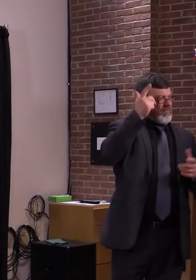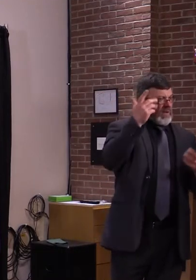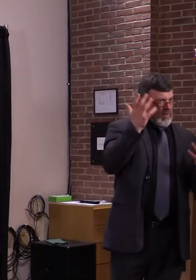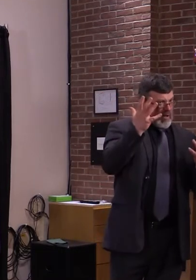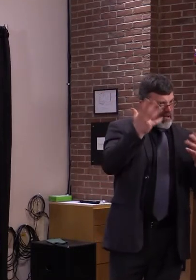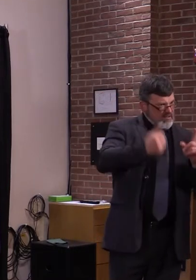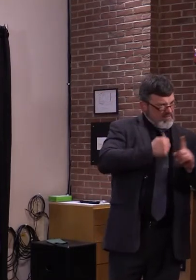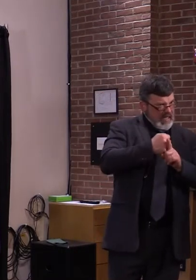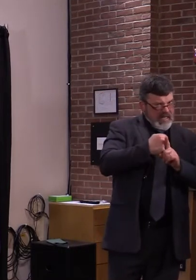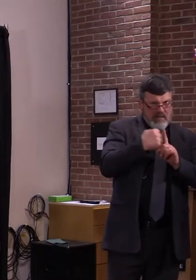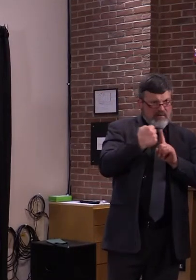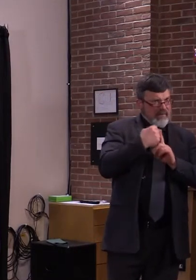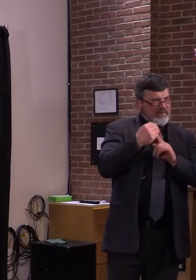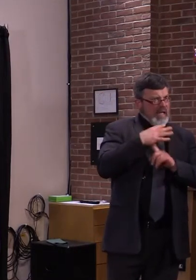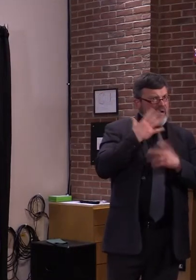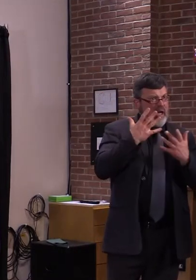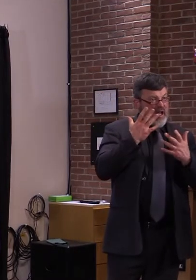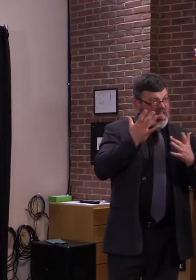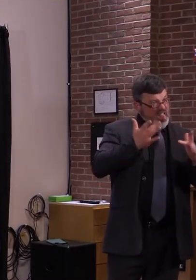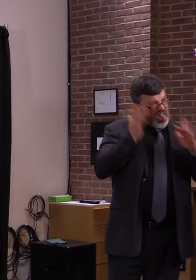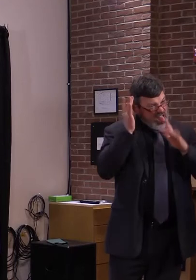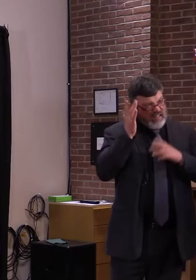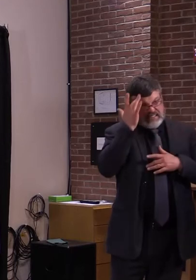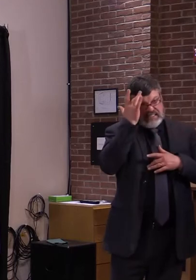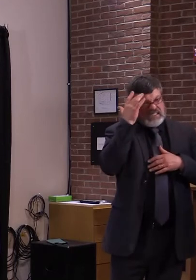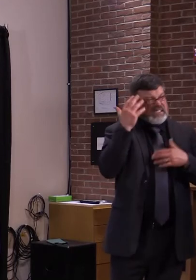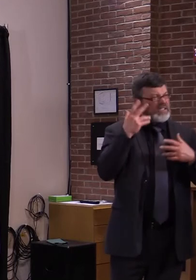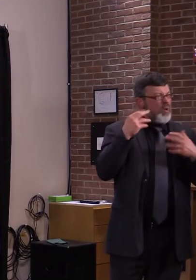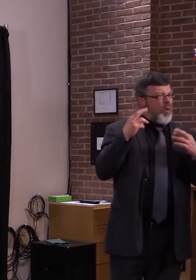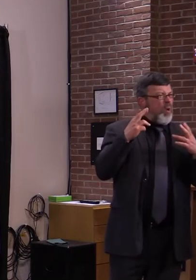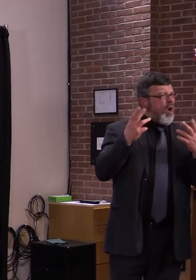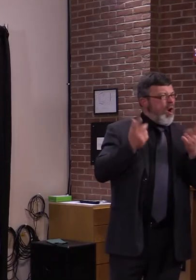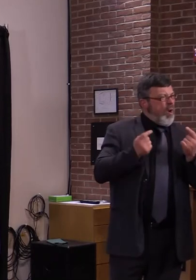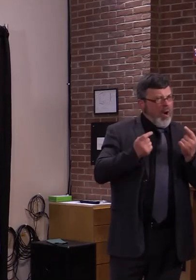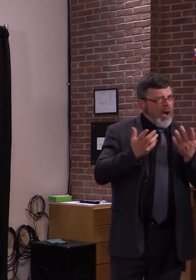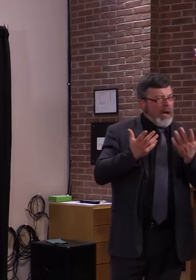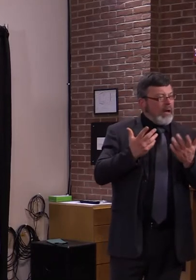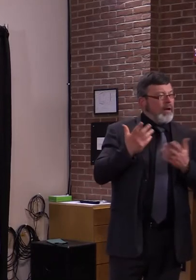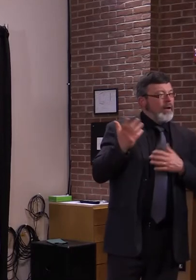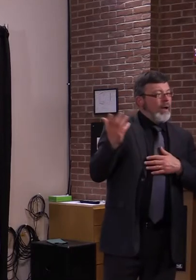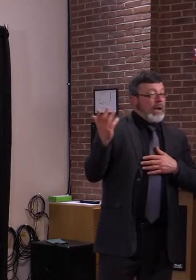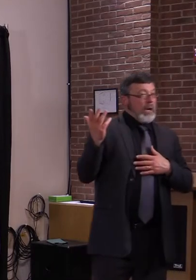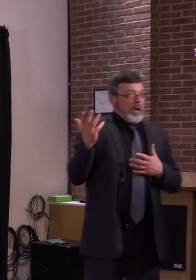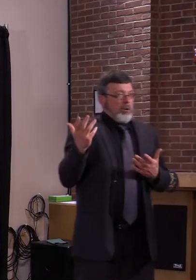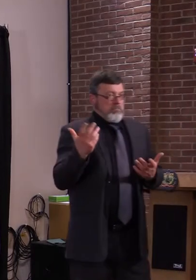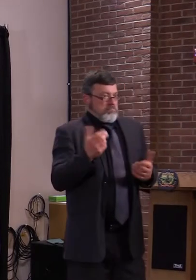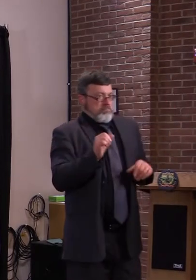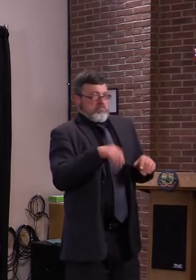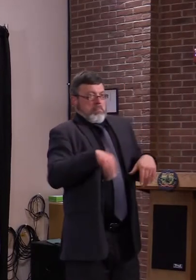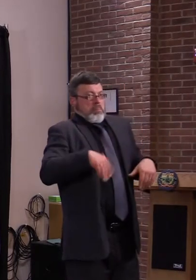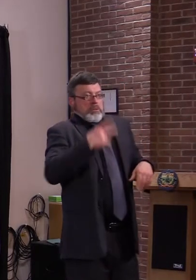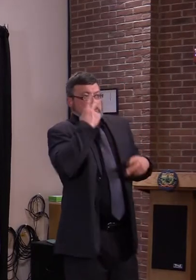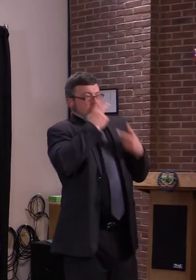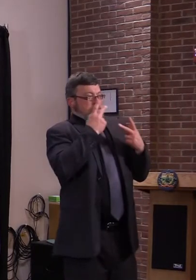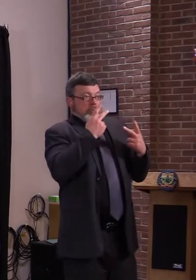than Delta? We don't believe so, but it really is not definitively known